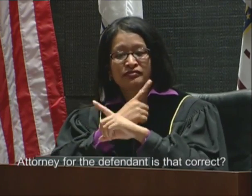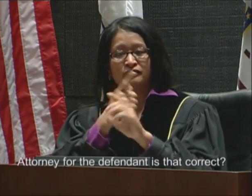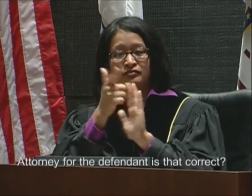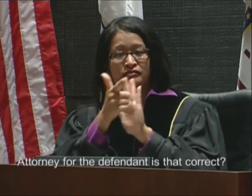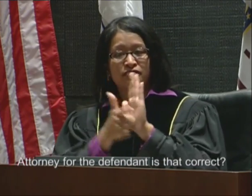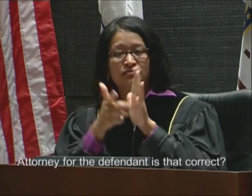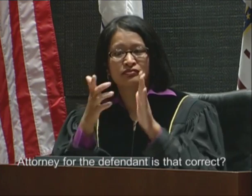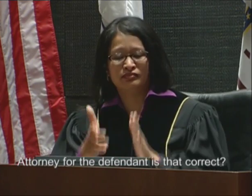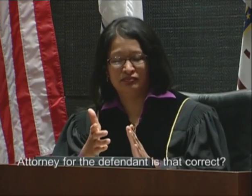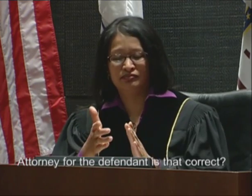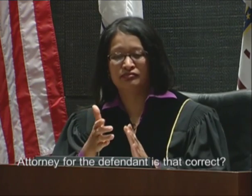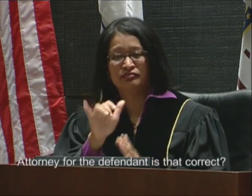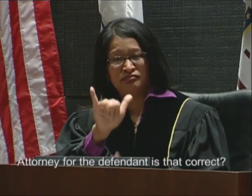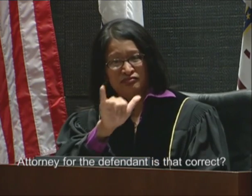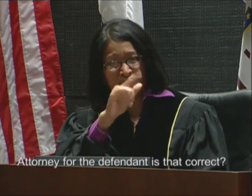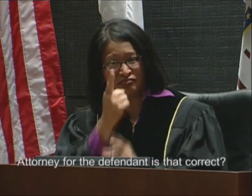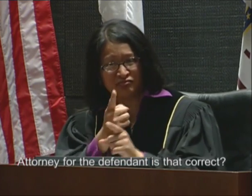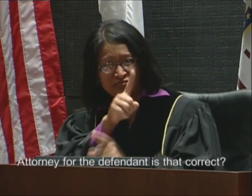Attorney for defendant, is that correct?